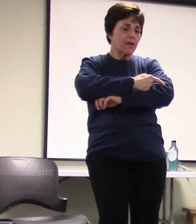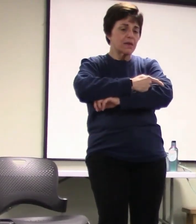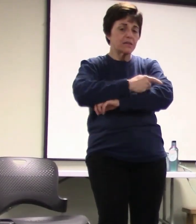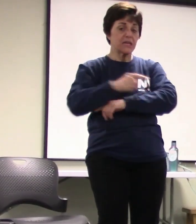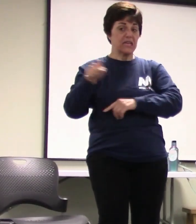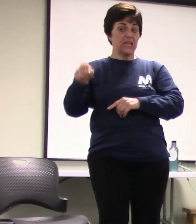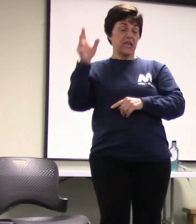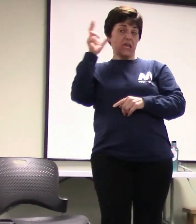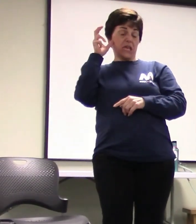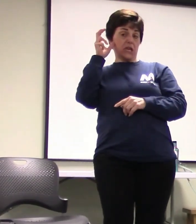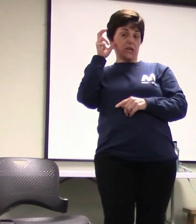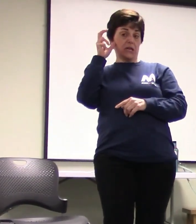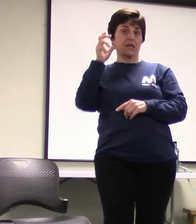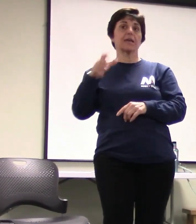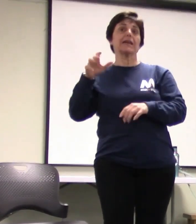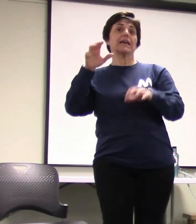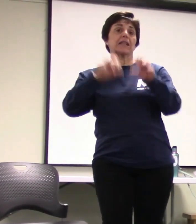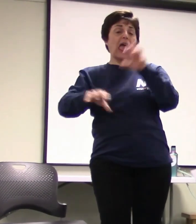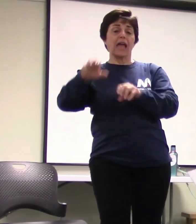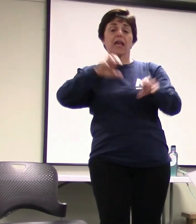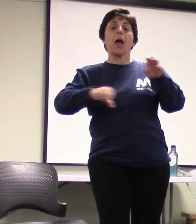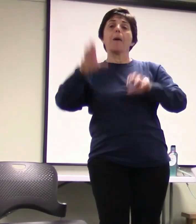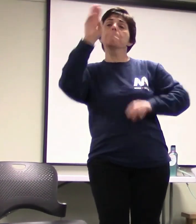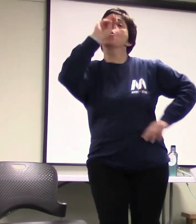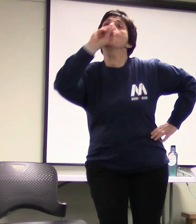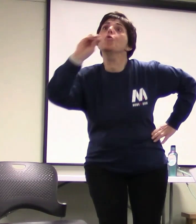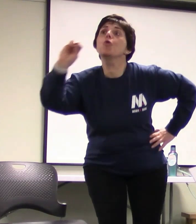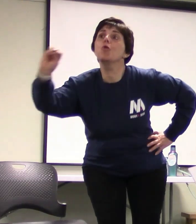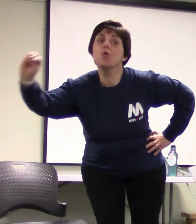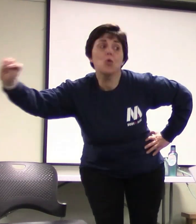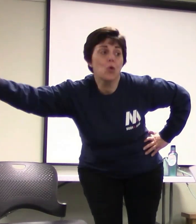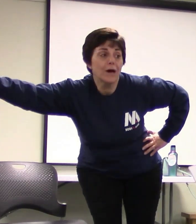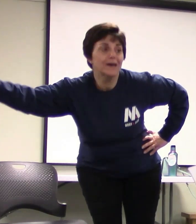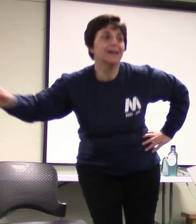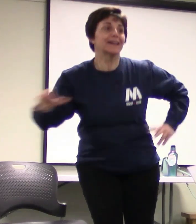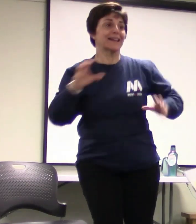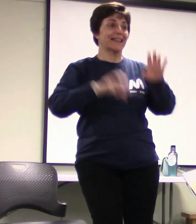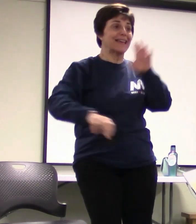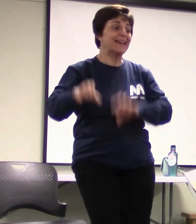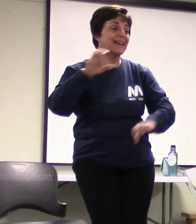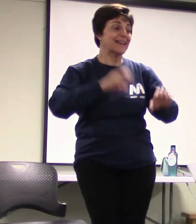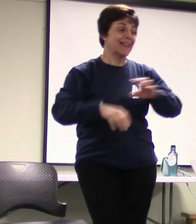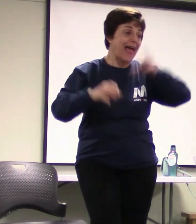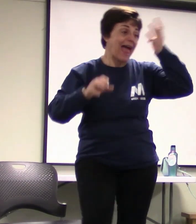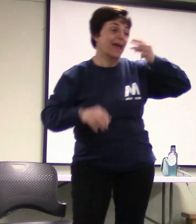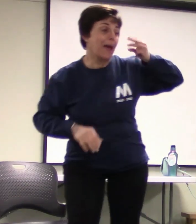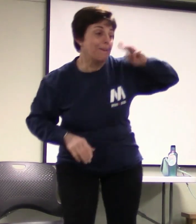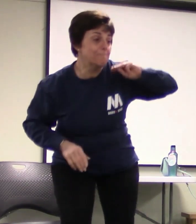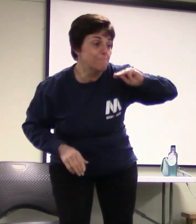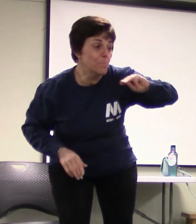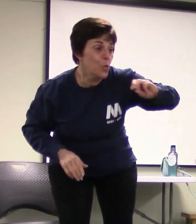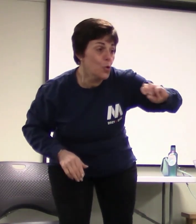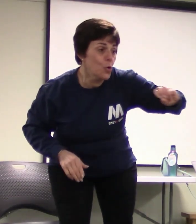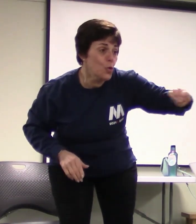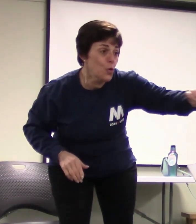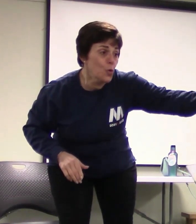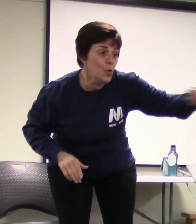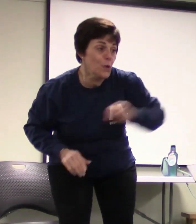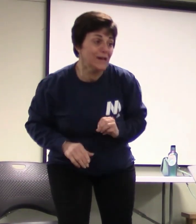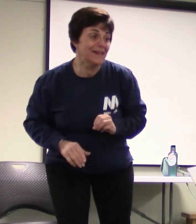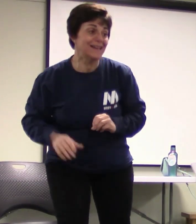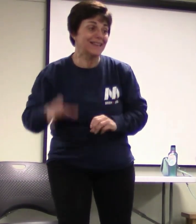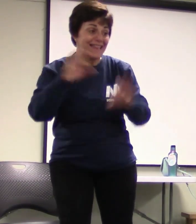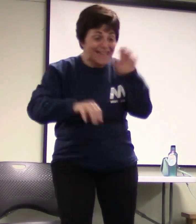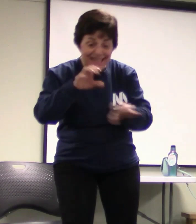he hears click, clack, moo, click, clack,